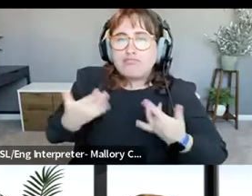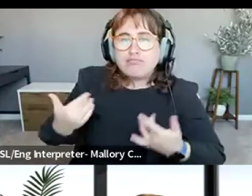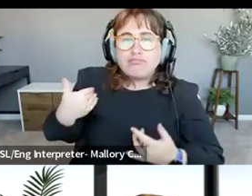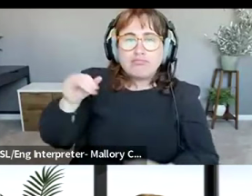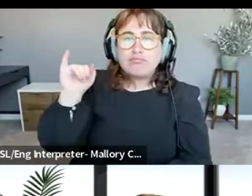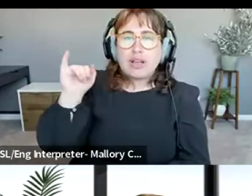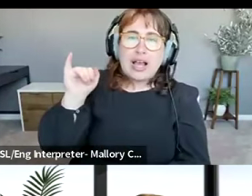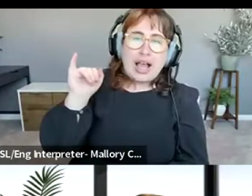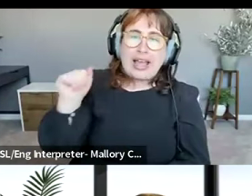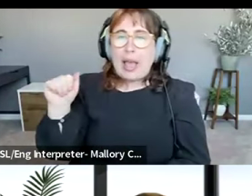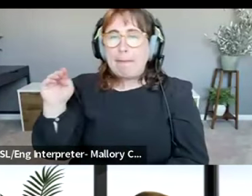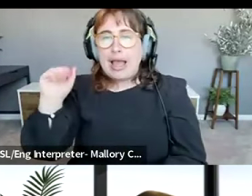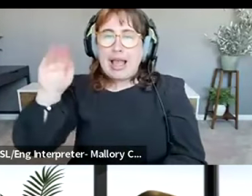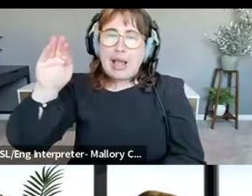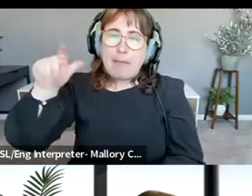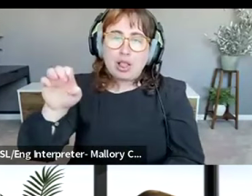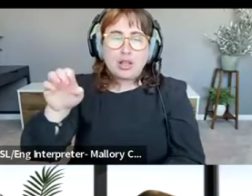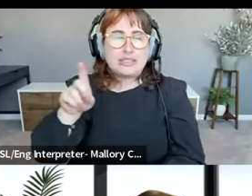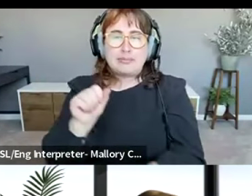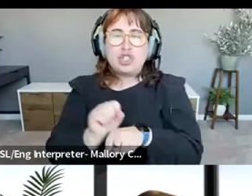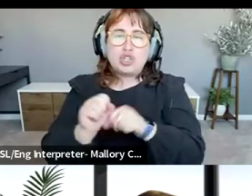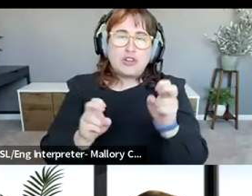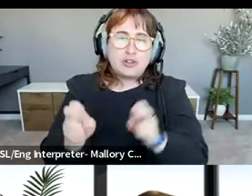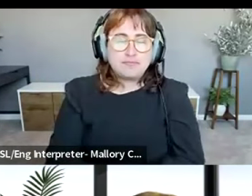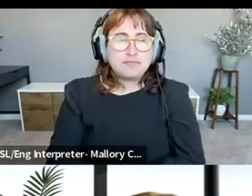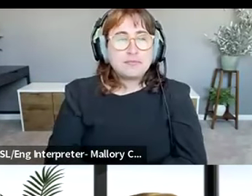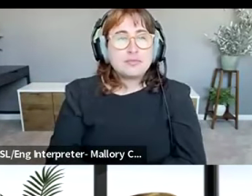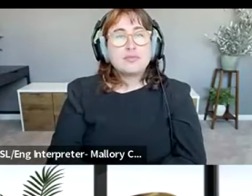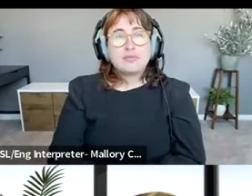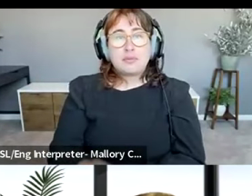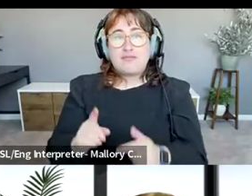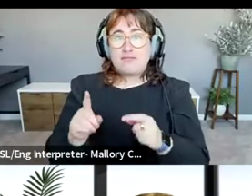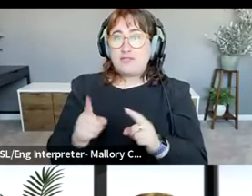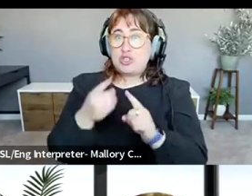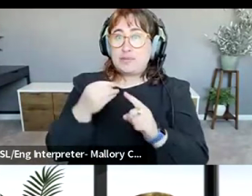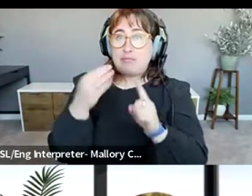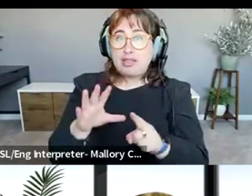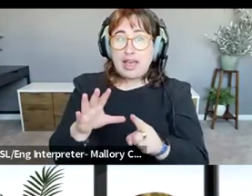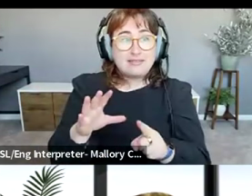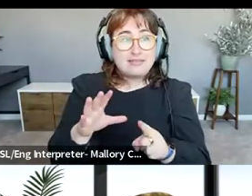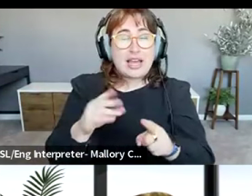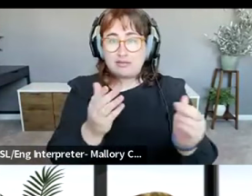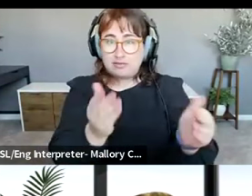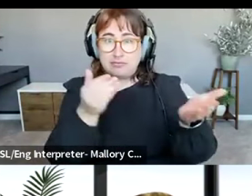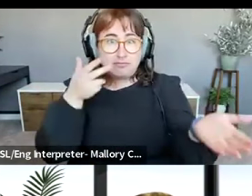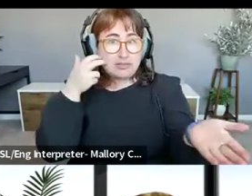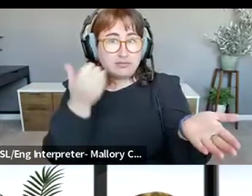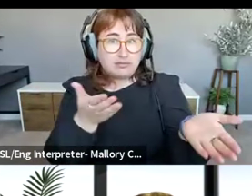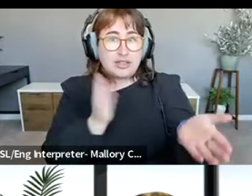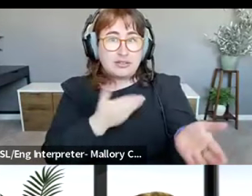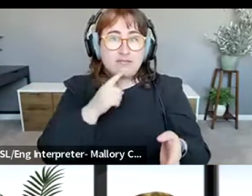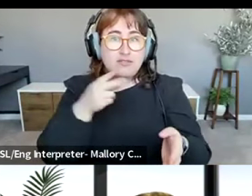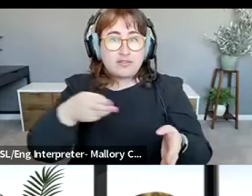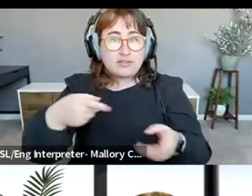Am Able Disability Job Fair. But first, I'm going to spotlight and throw it over to Michael Mercado, our deaf and hard of